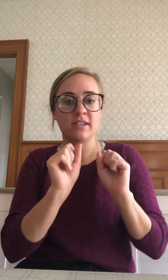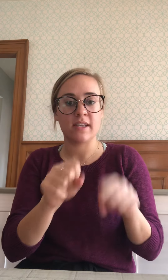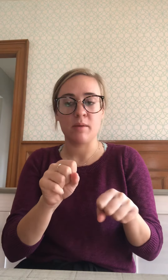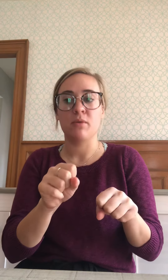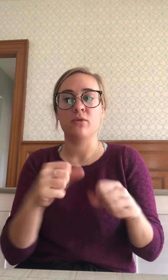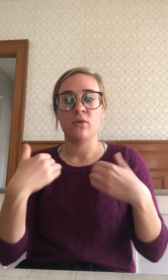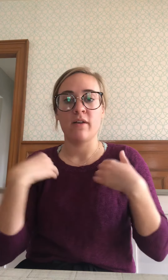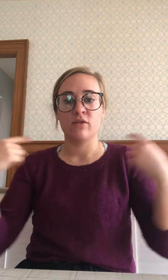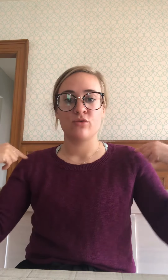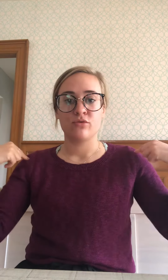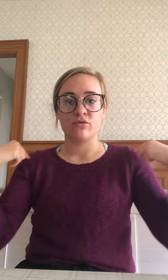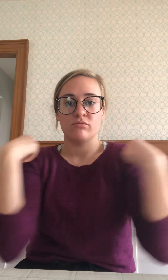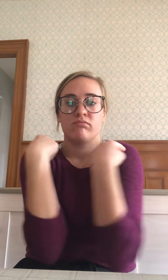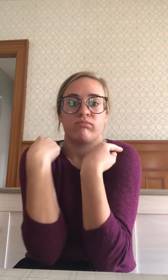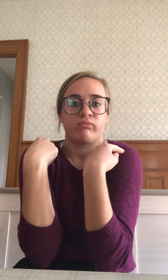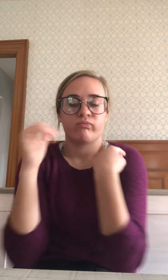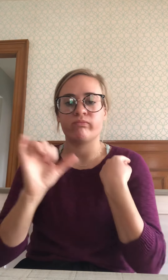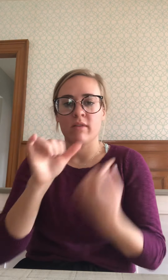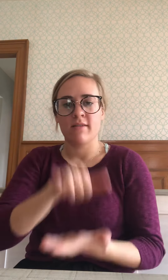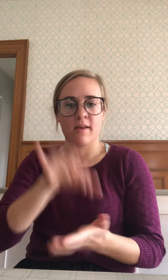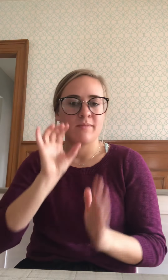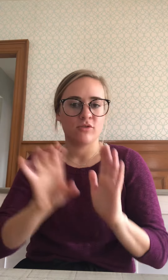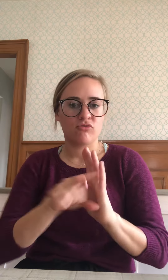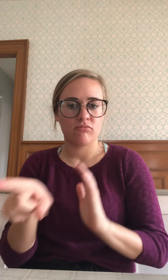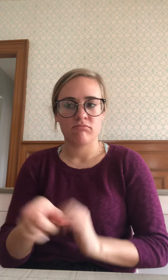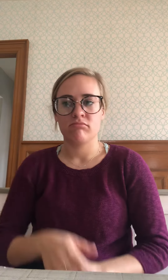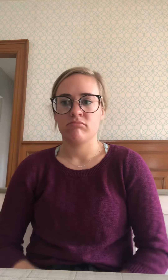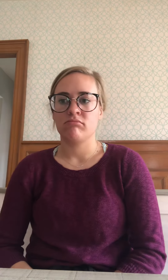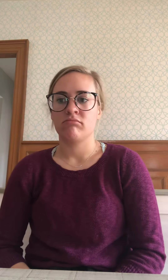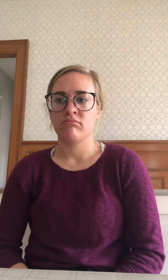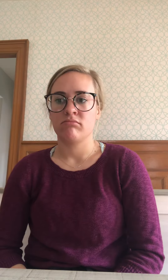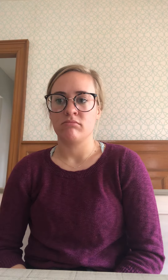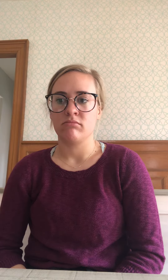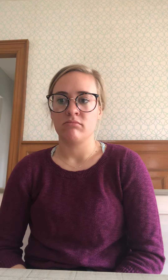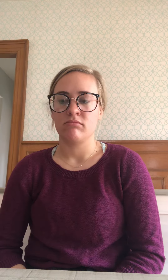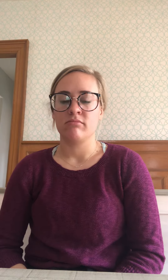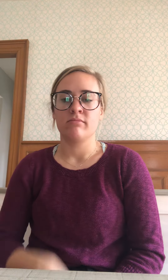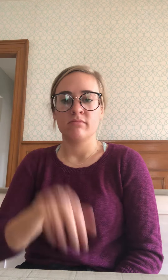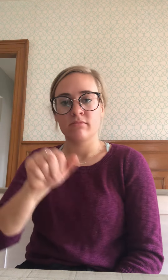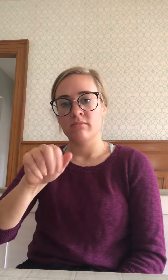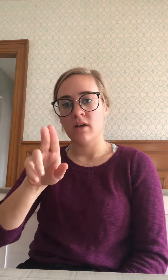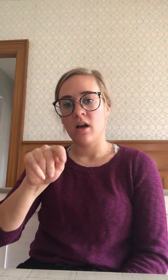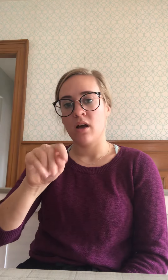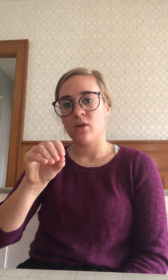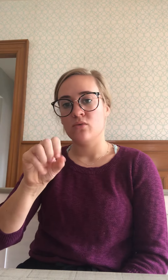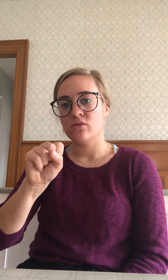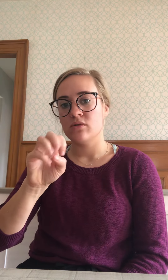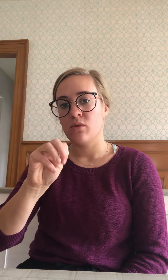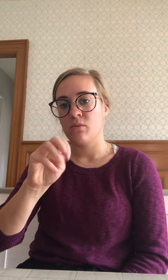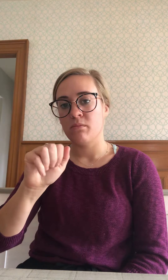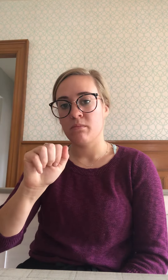in, as seen in the picture. This is an autosomal dominant condition, and it's been linked